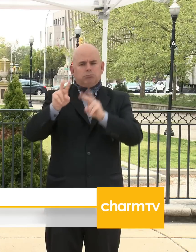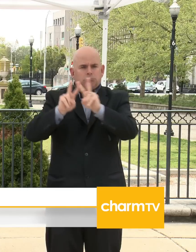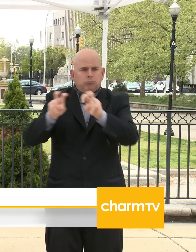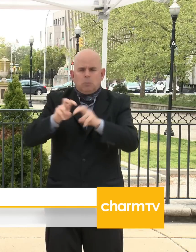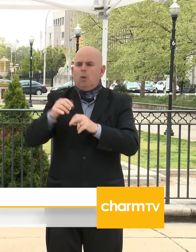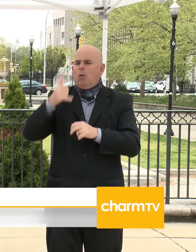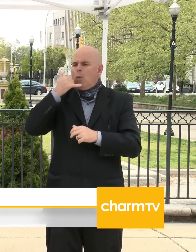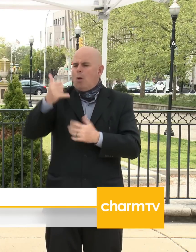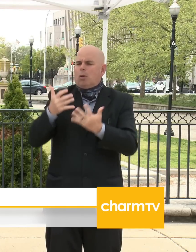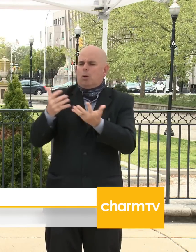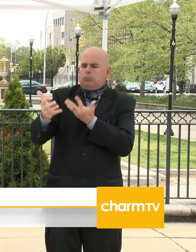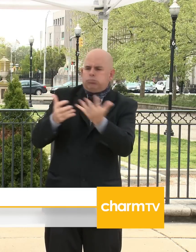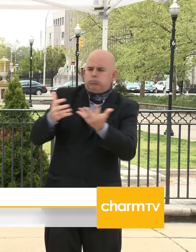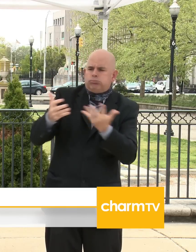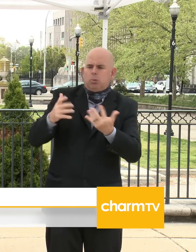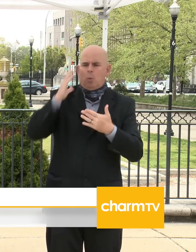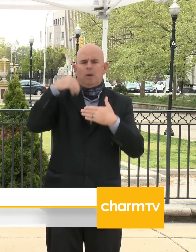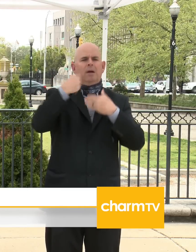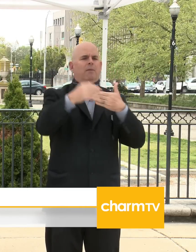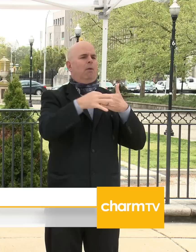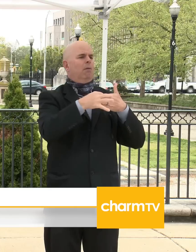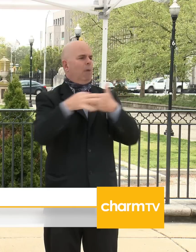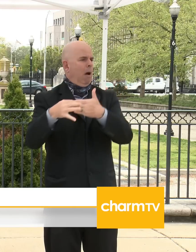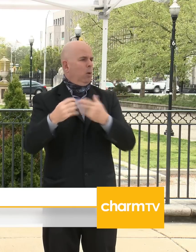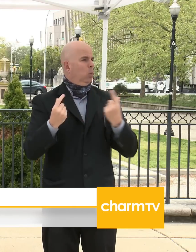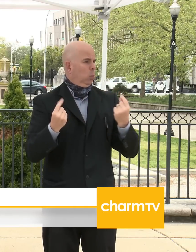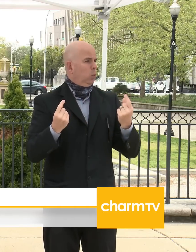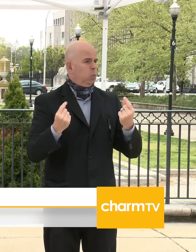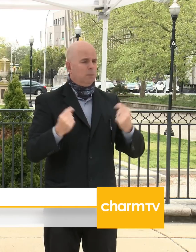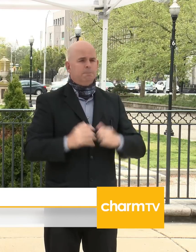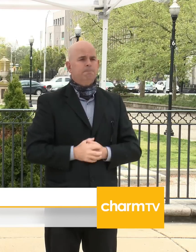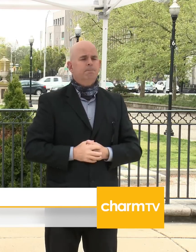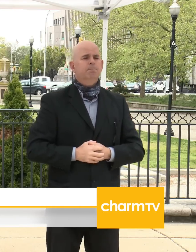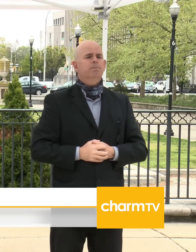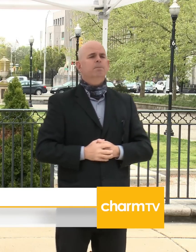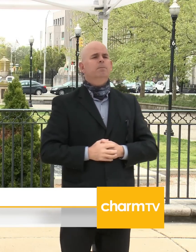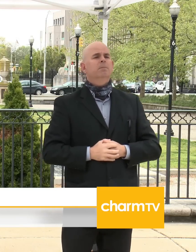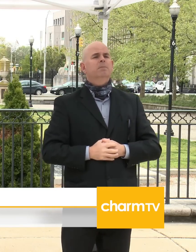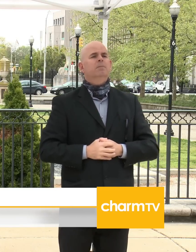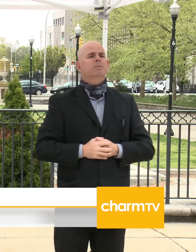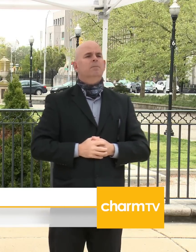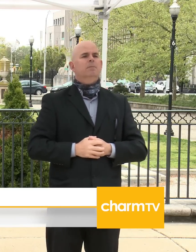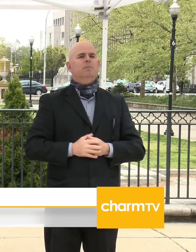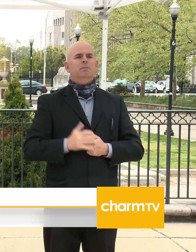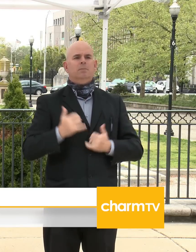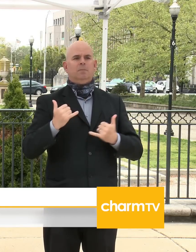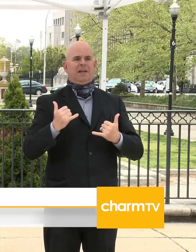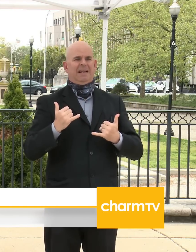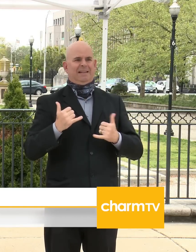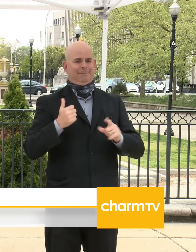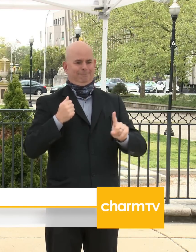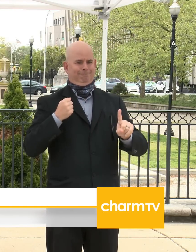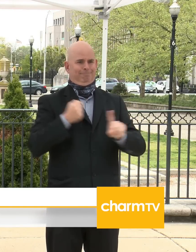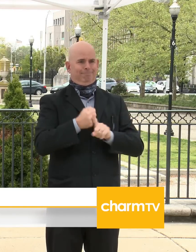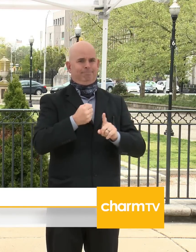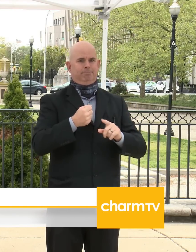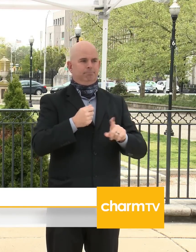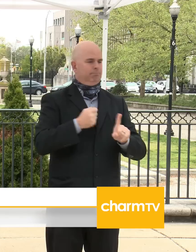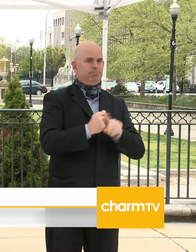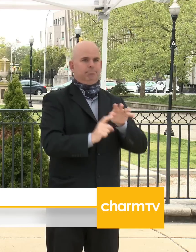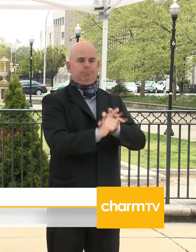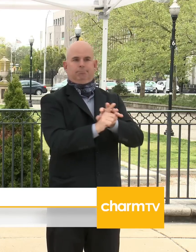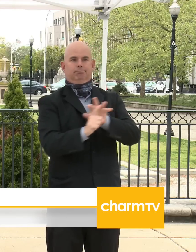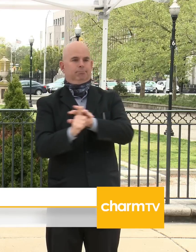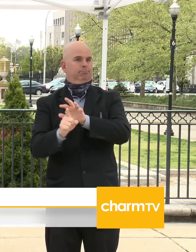professional. I'd also like to take a moment to address a concerning trend that's been noted by public health officials, doctors, and